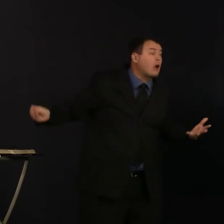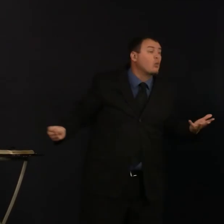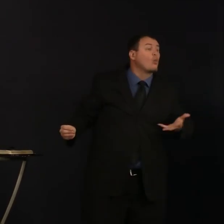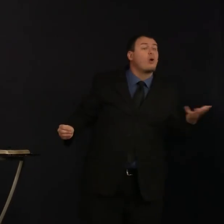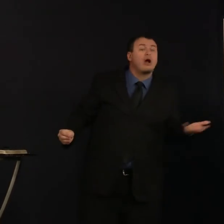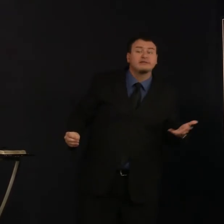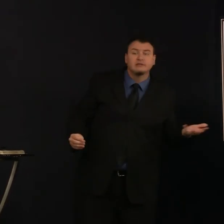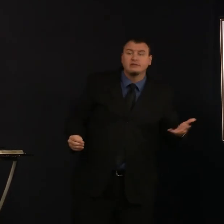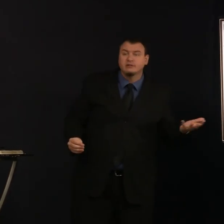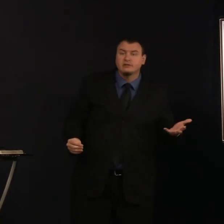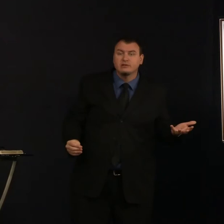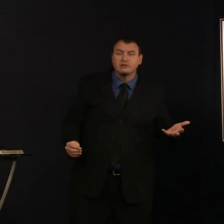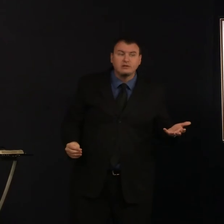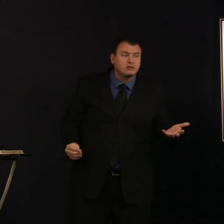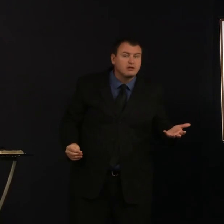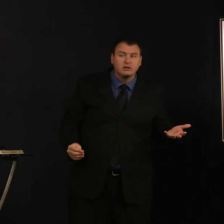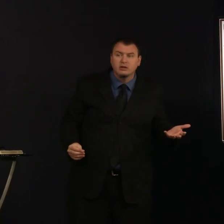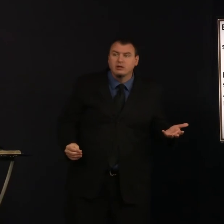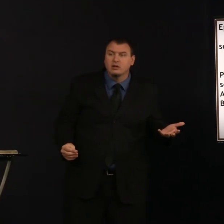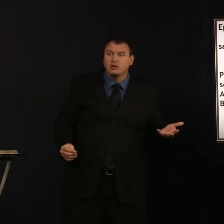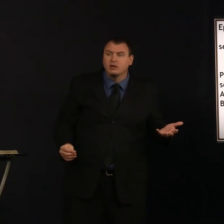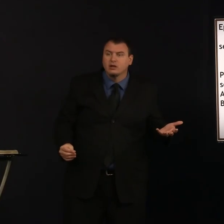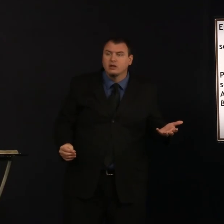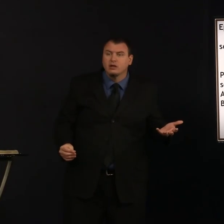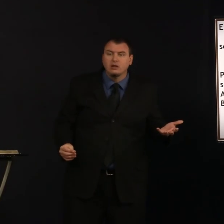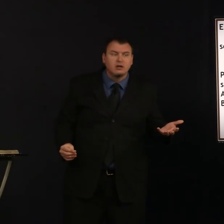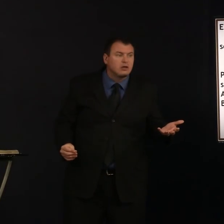Clean up your life and do what?